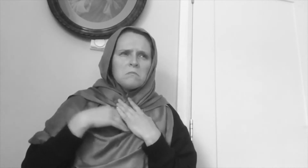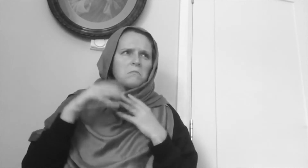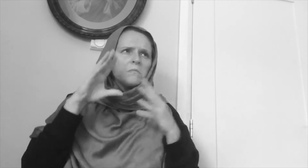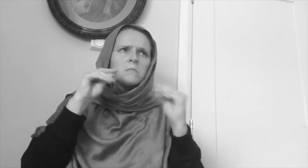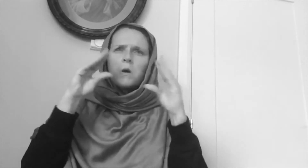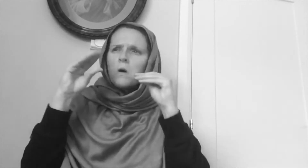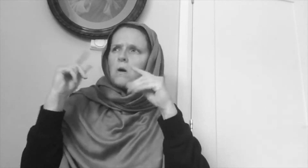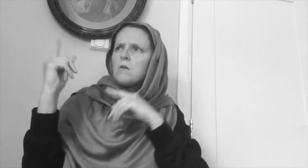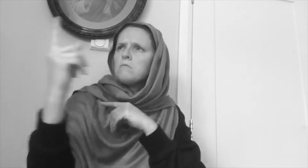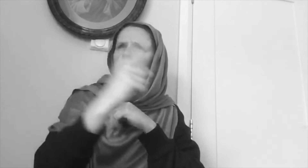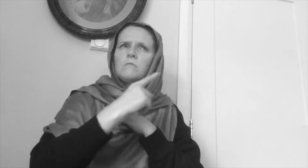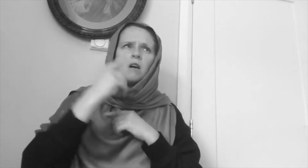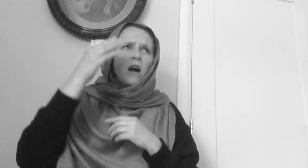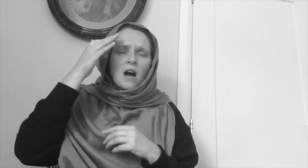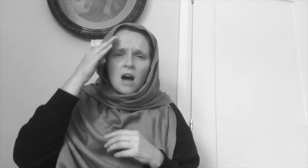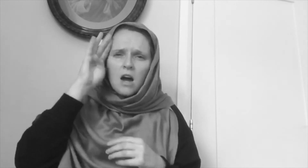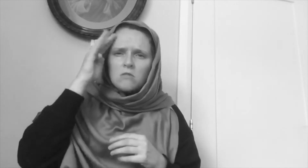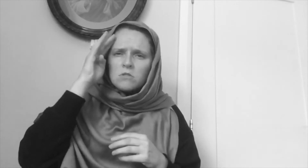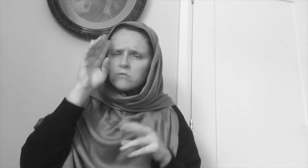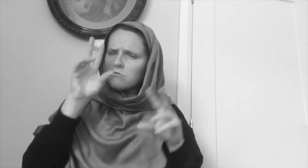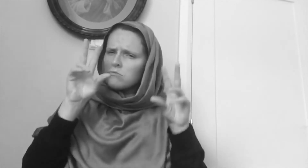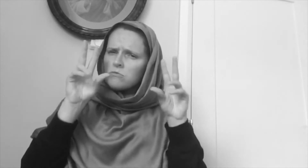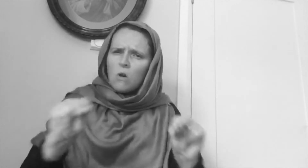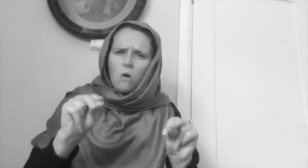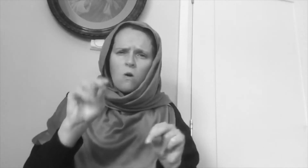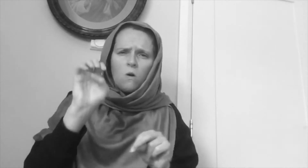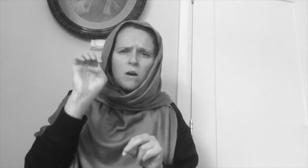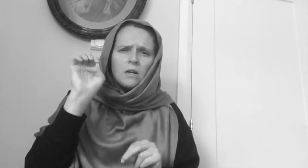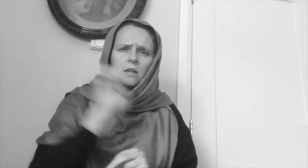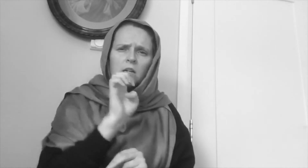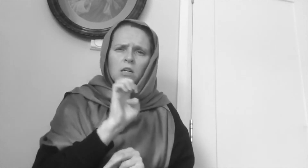We speak Irish here, not English.